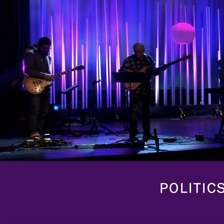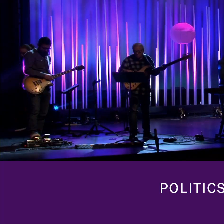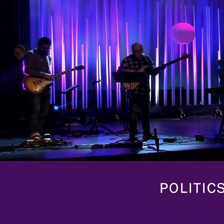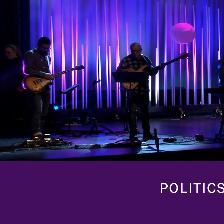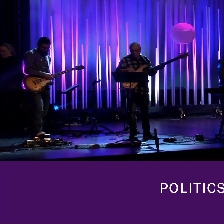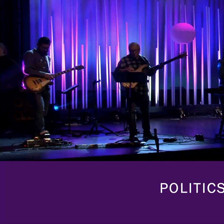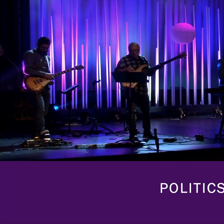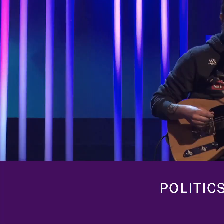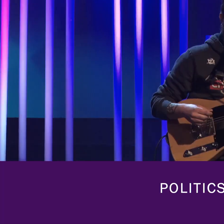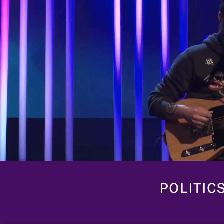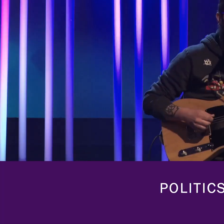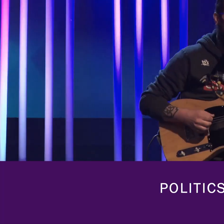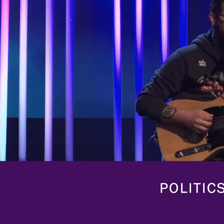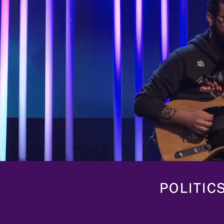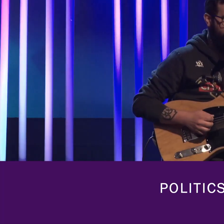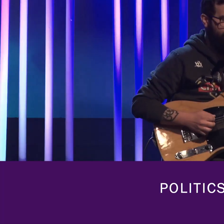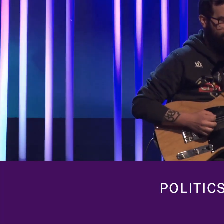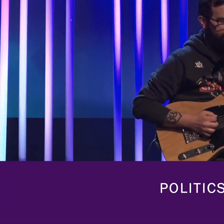Politics or love